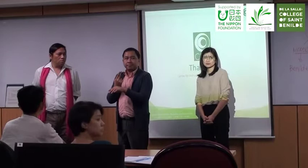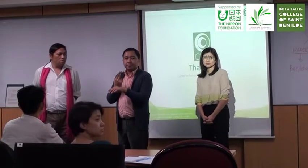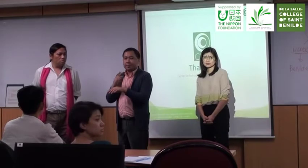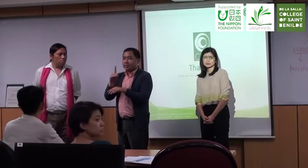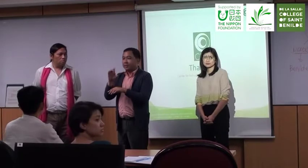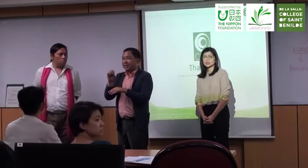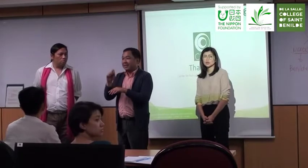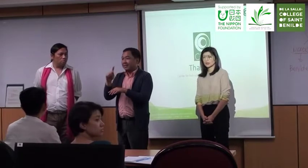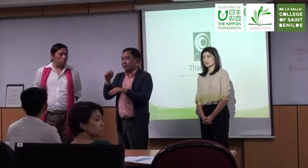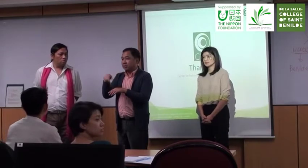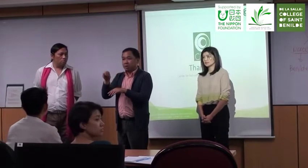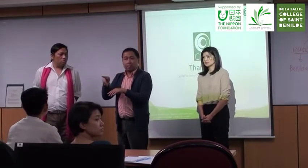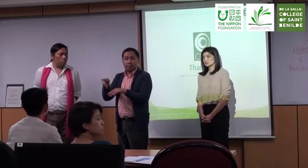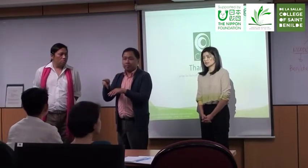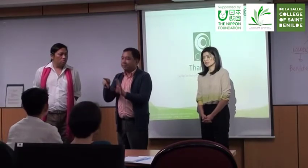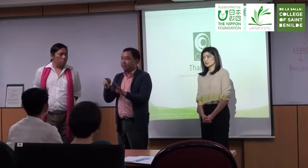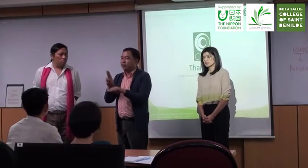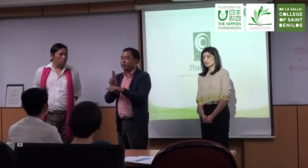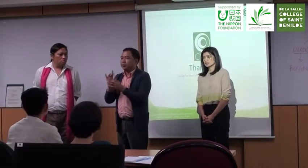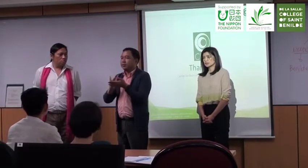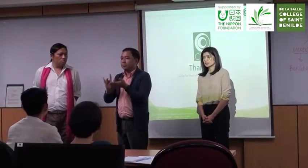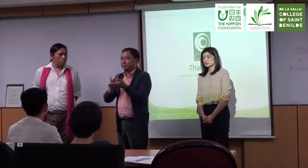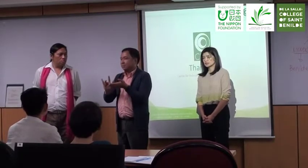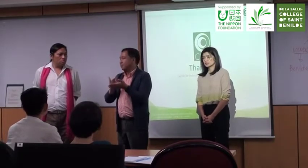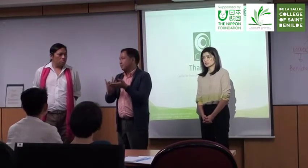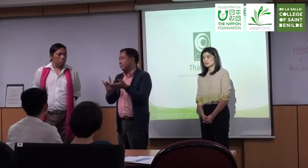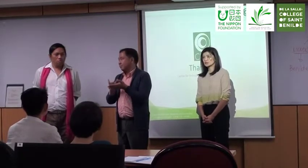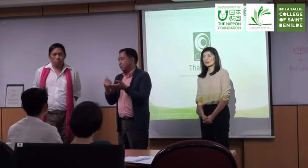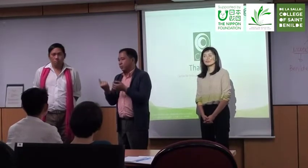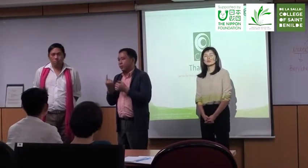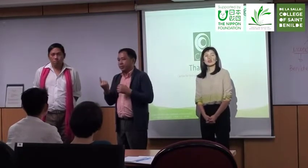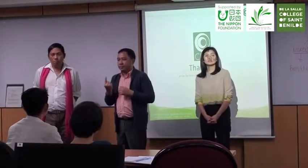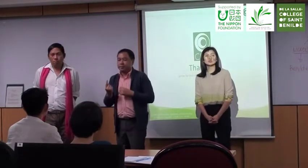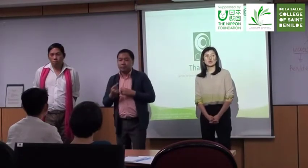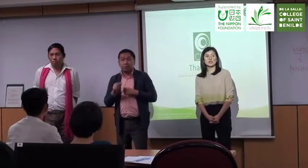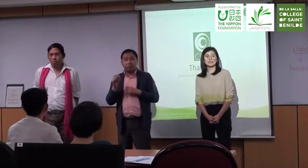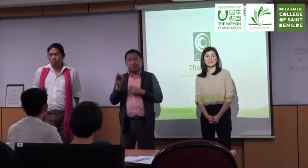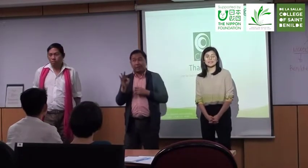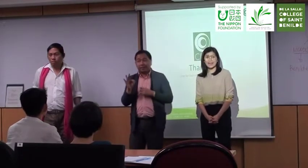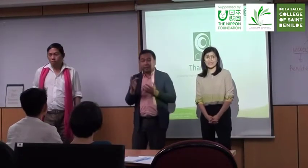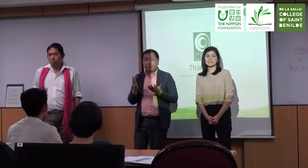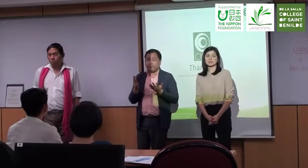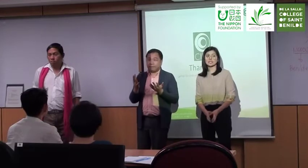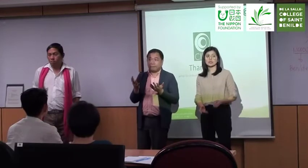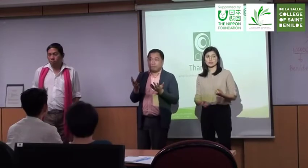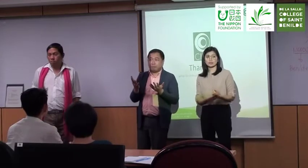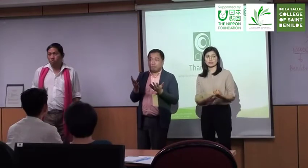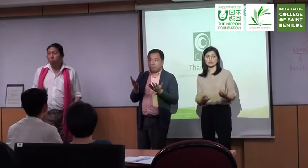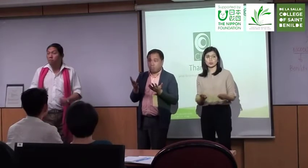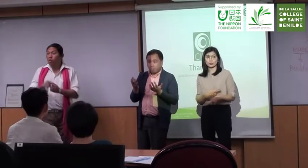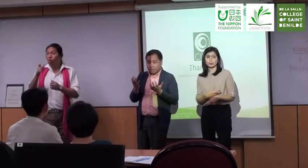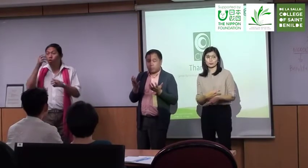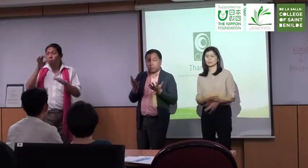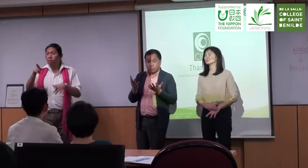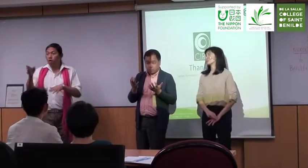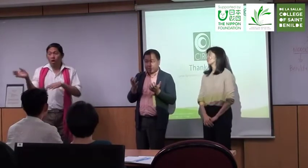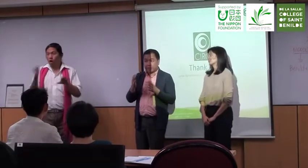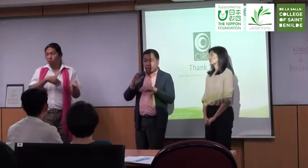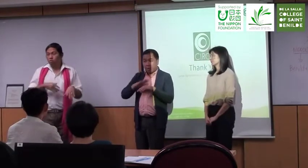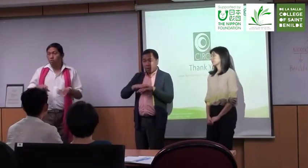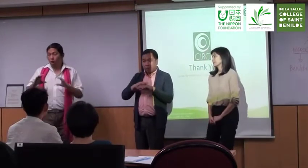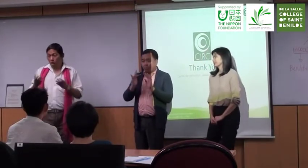with tablets. 45 units of tablets. So if you want to do online class, we can reserve that for you. Yes.